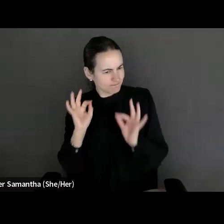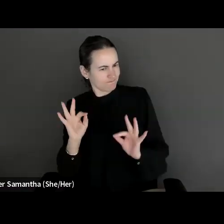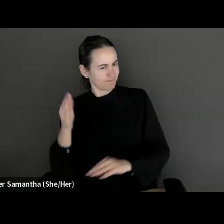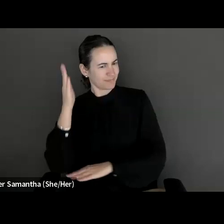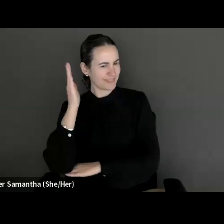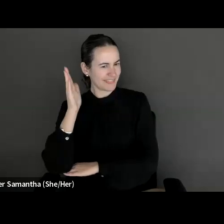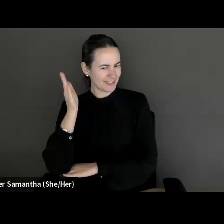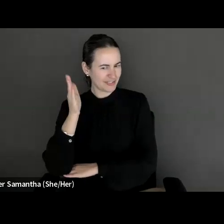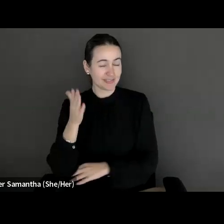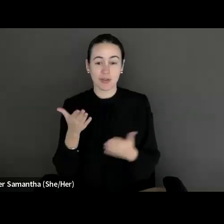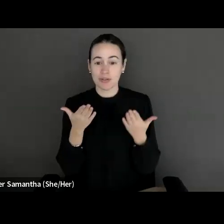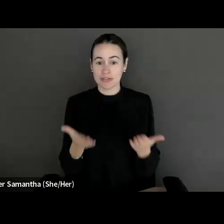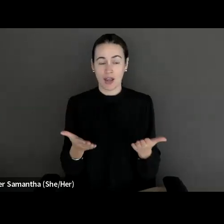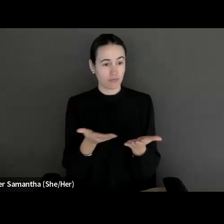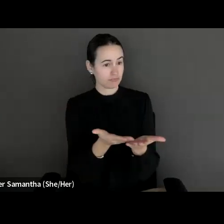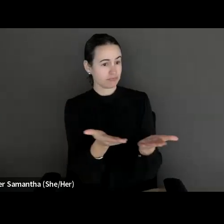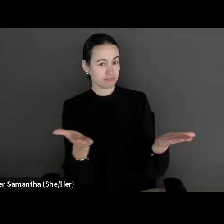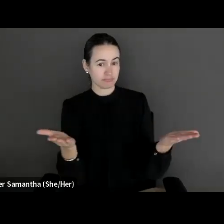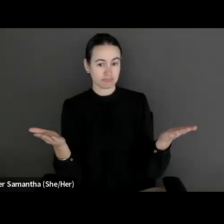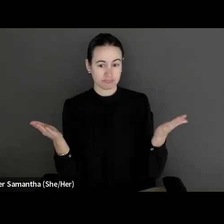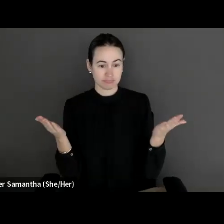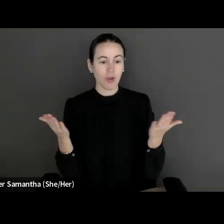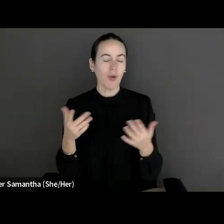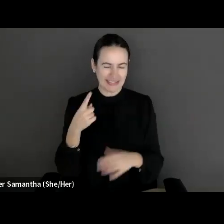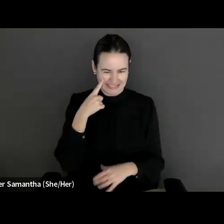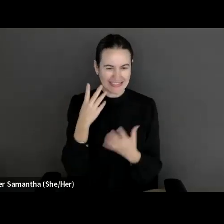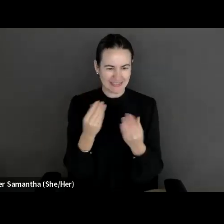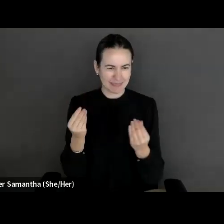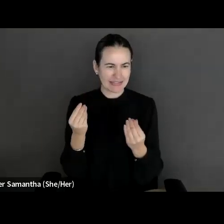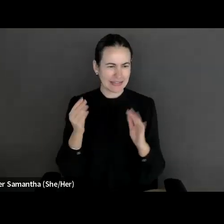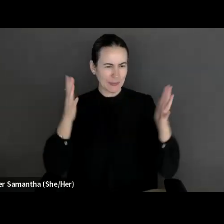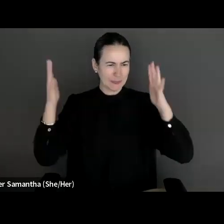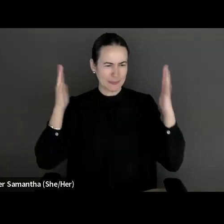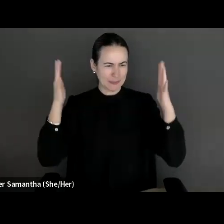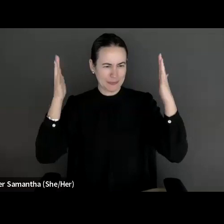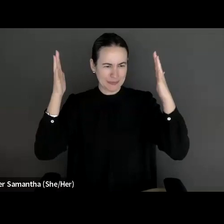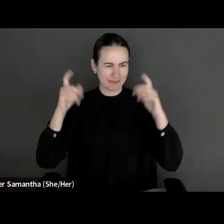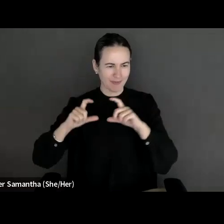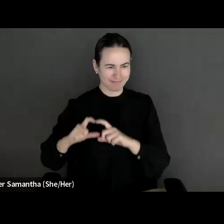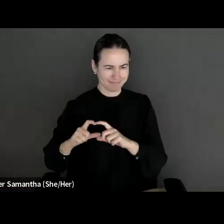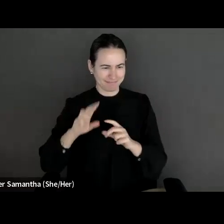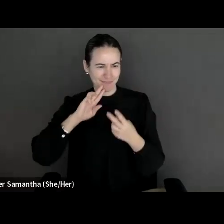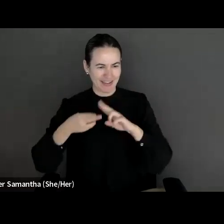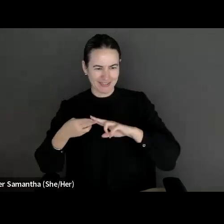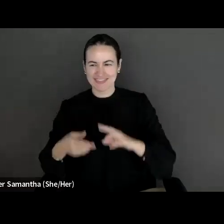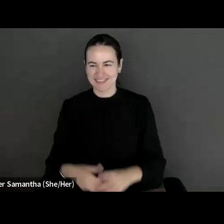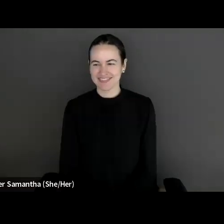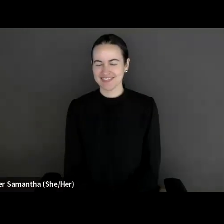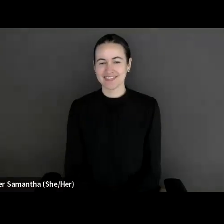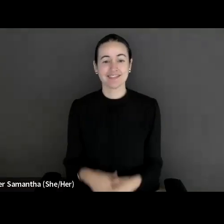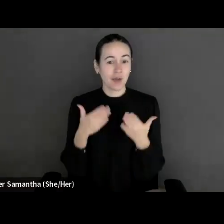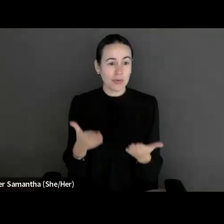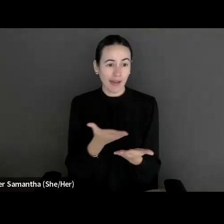your moment. You also have hand claps from the chat. So this is your moment. If you